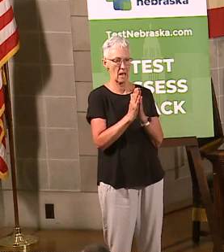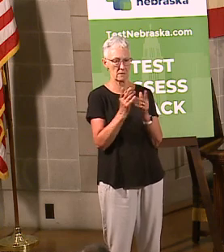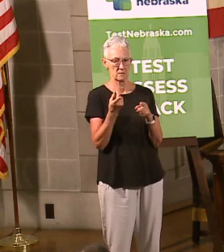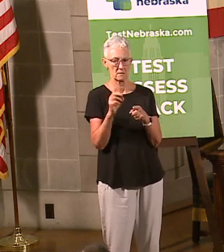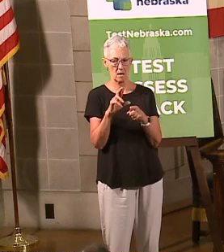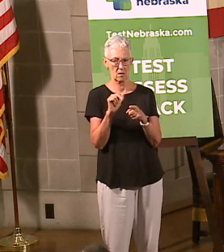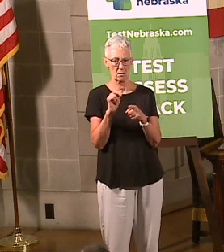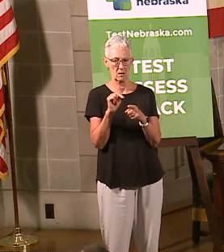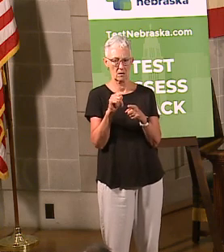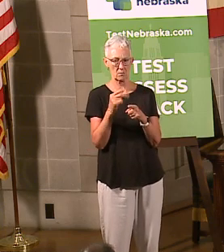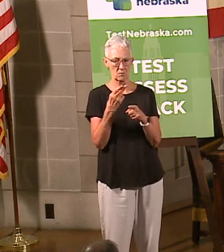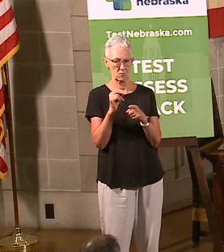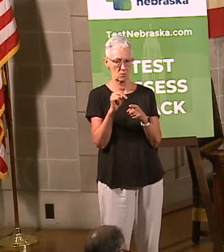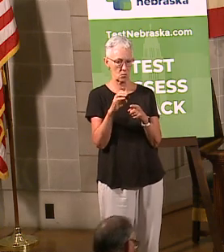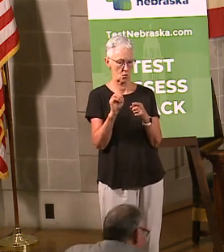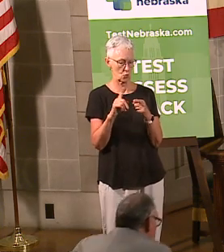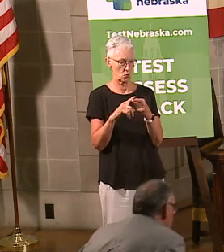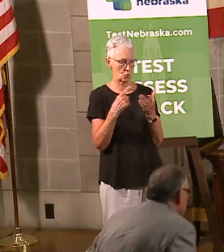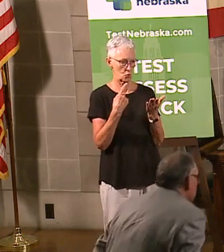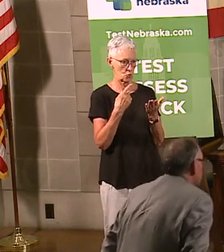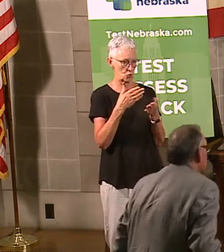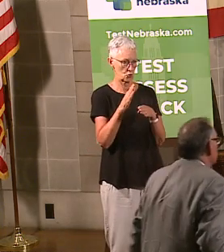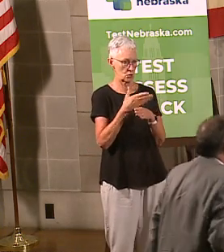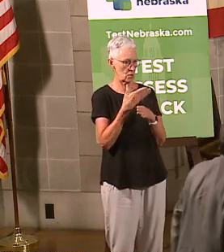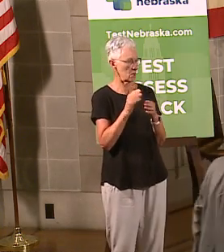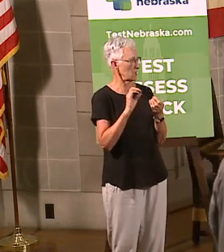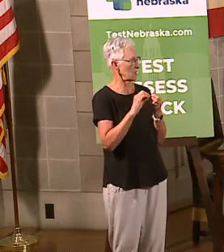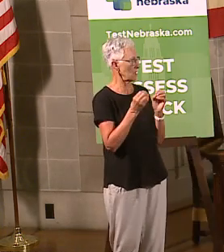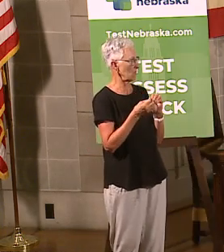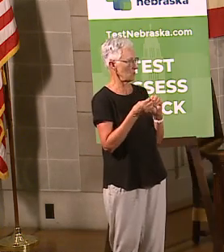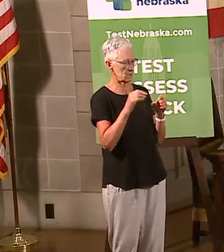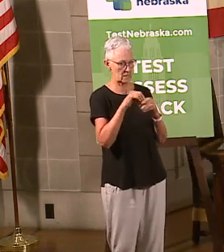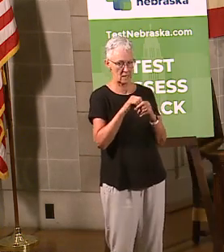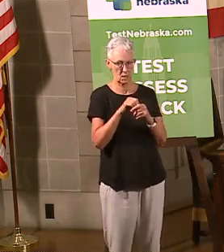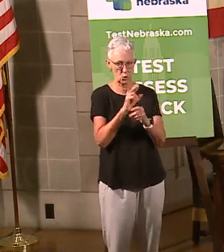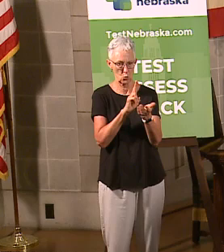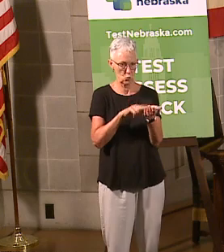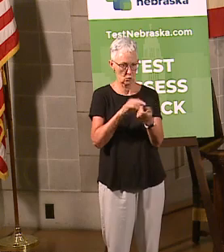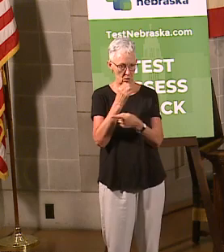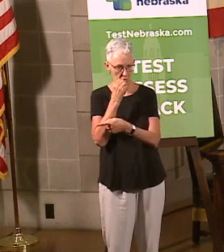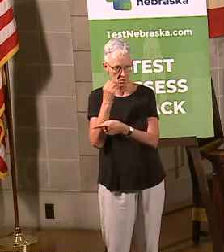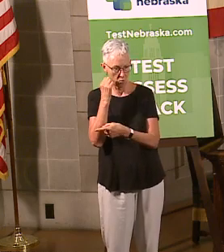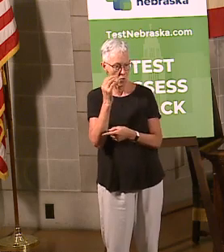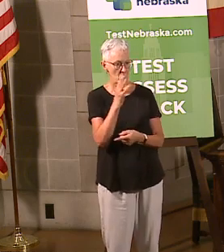processing cases. Dr. Anton, can you come up and share with us the numbers on long-term care and food processing, please?